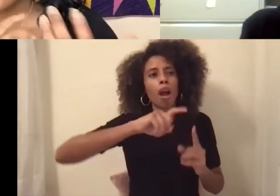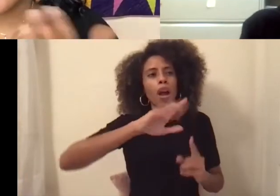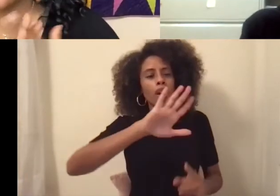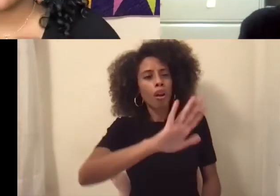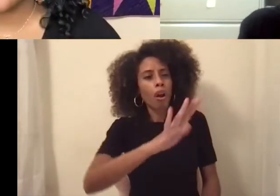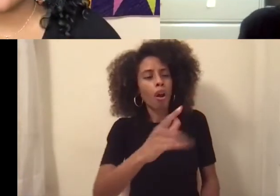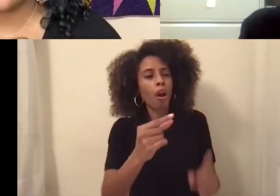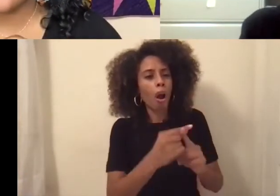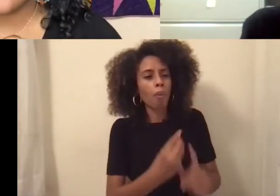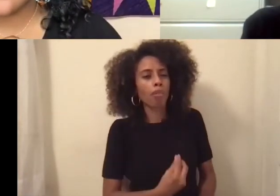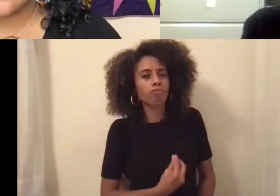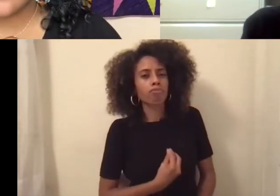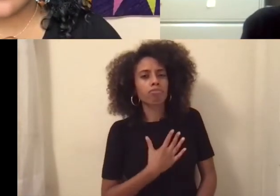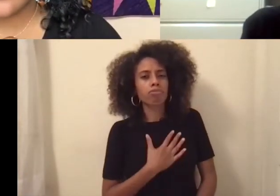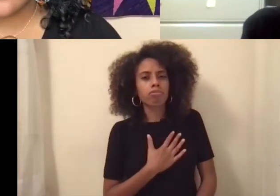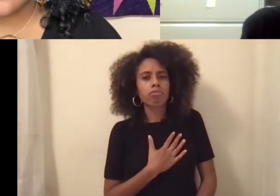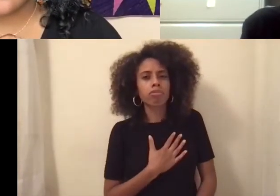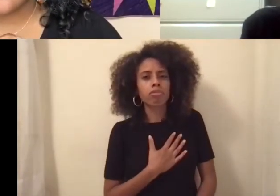I cry a lot.